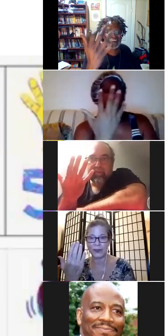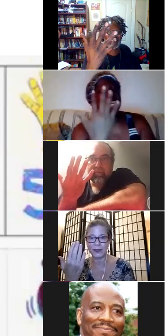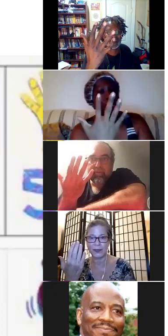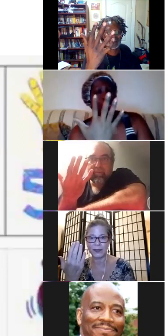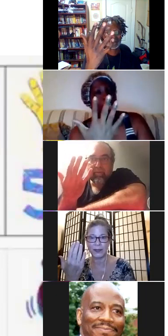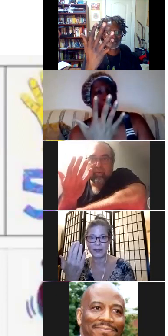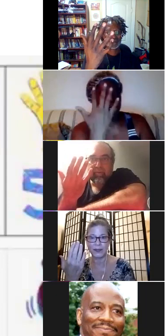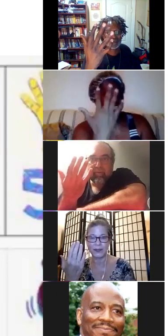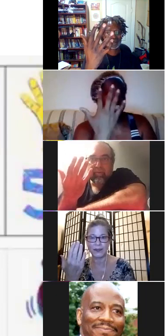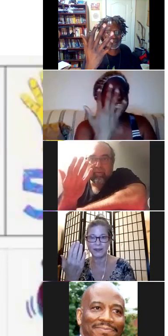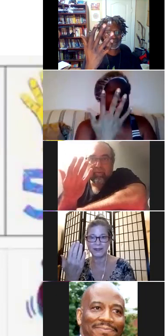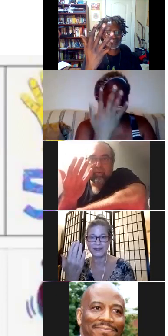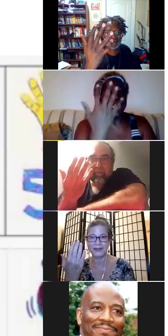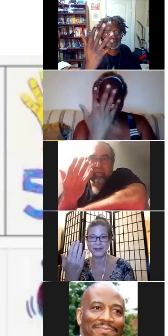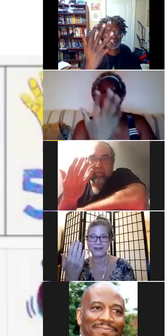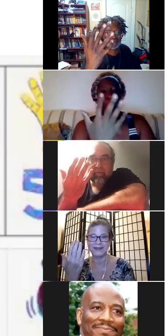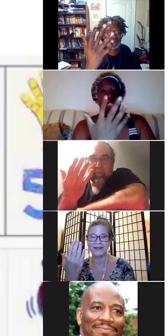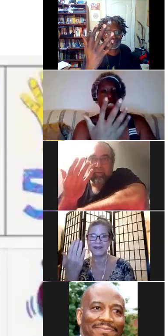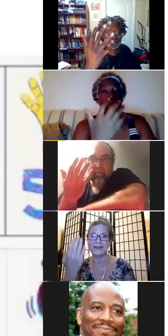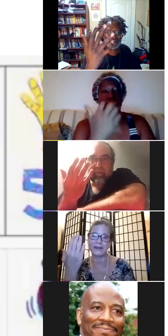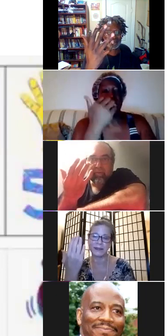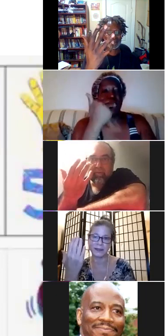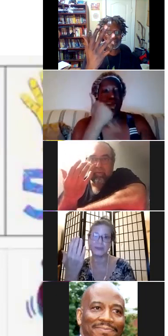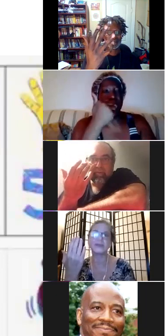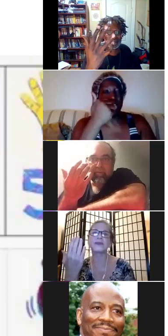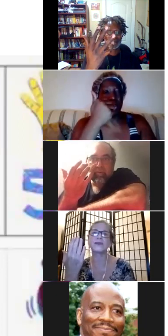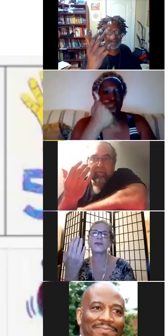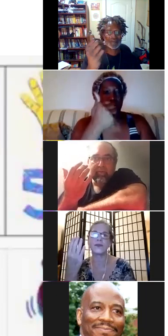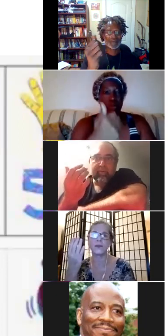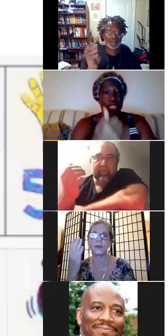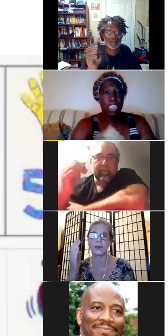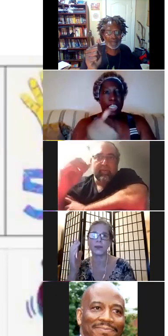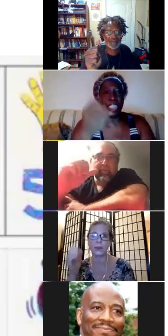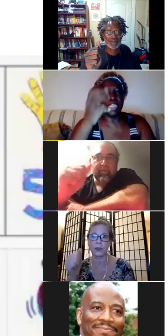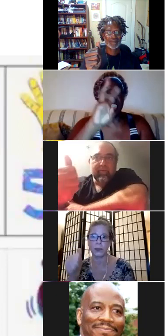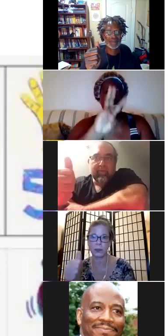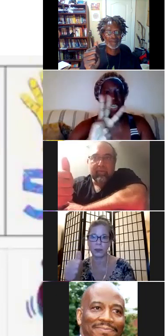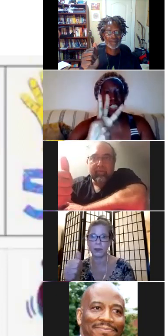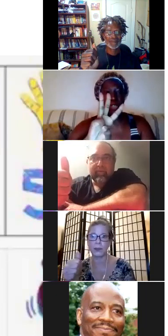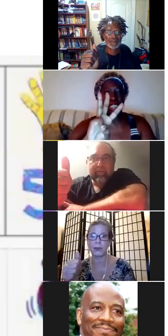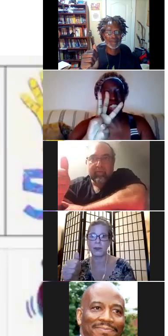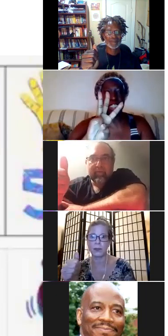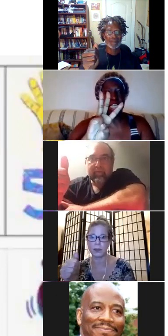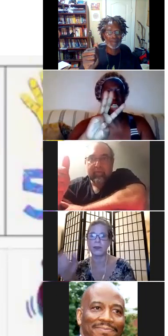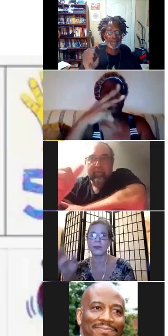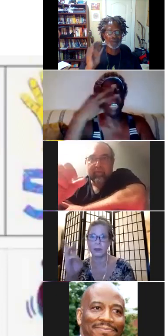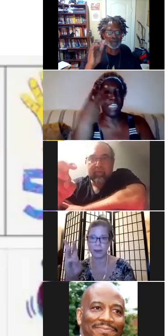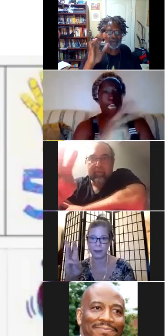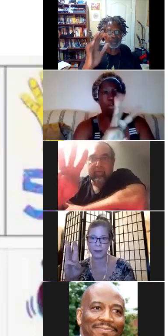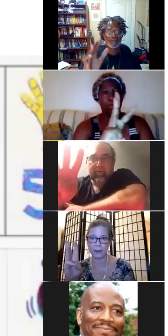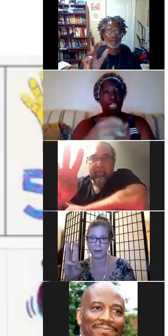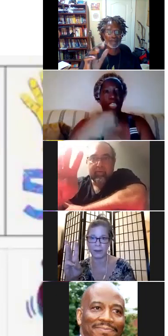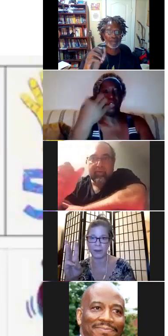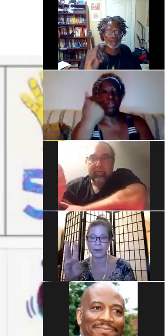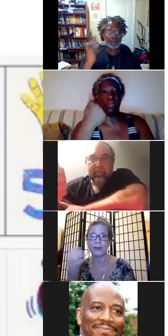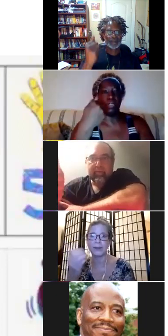And now here's where you use your 10 and the number. So it would go 10, 6 for 16. You flick it